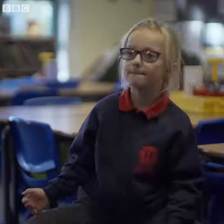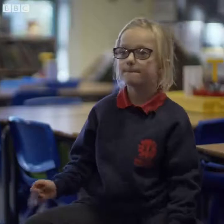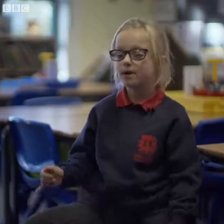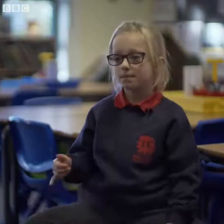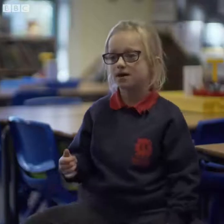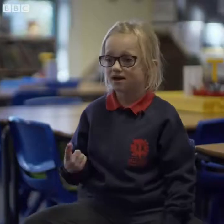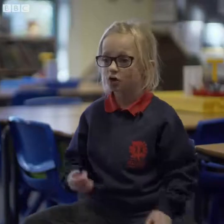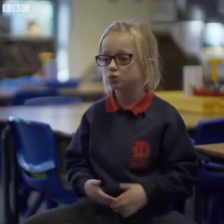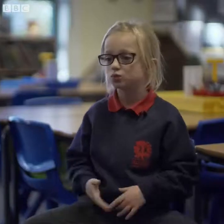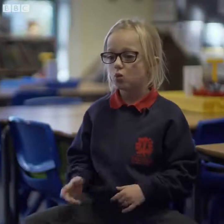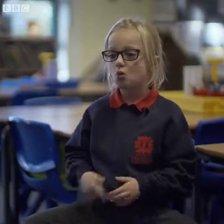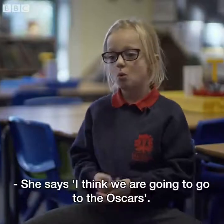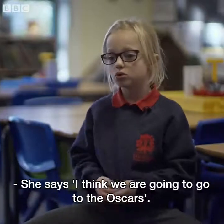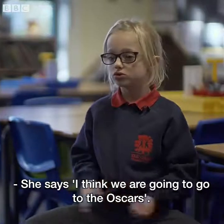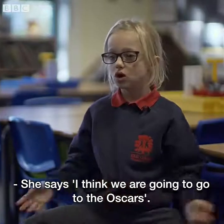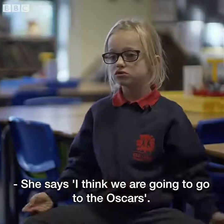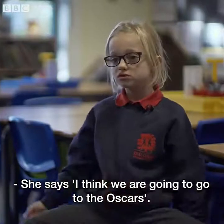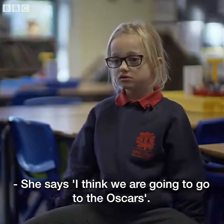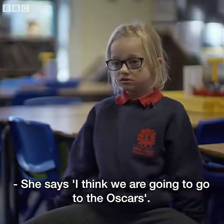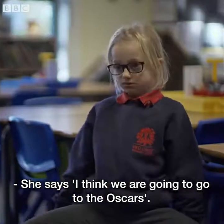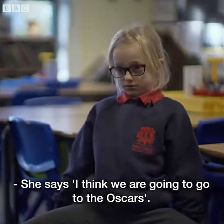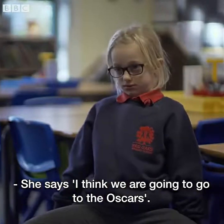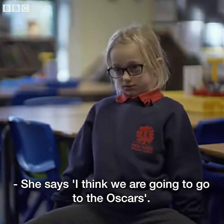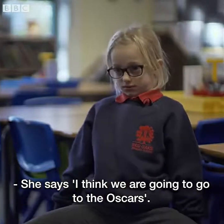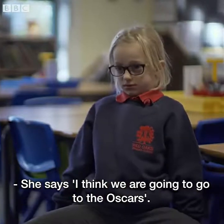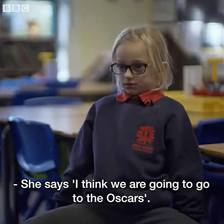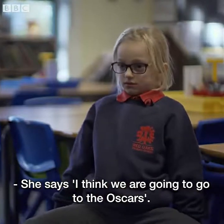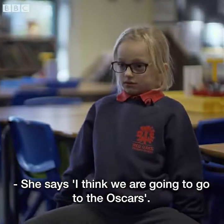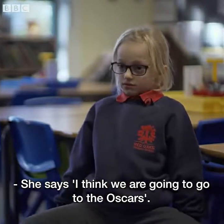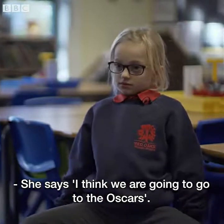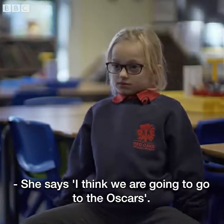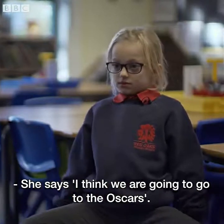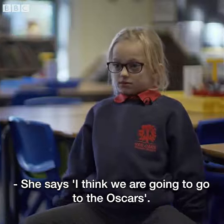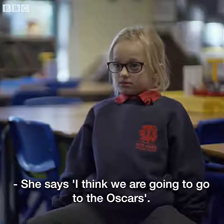Because I think we're going to go to the Oscars.